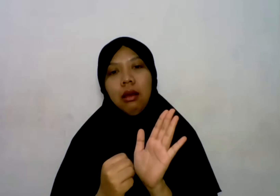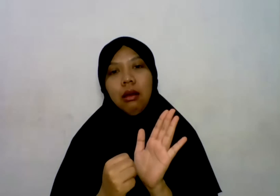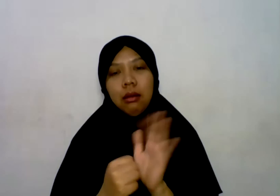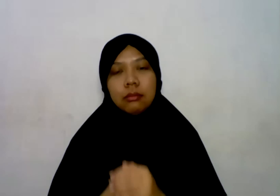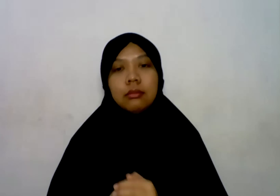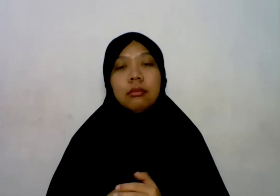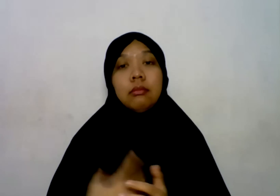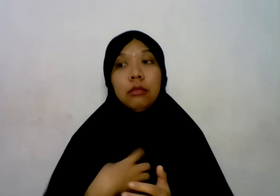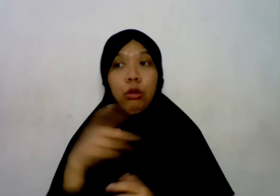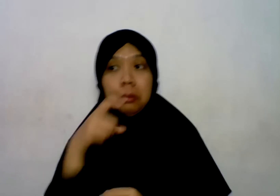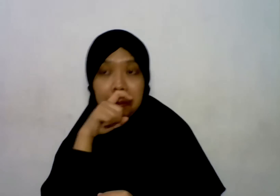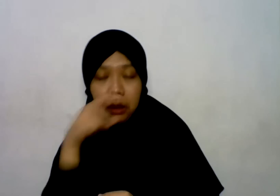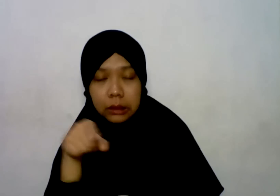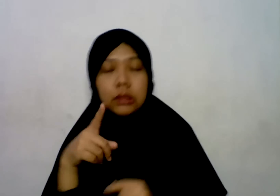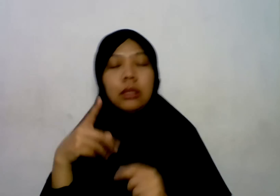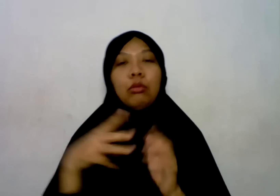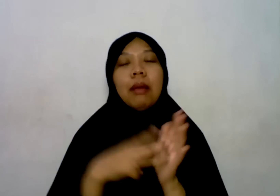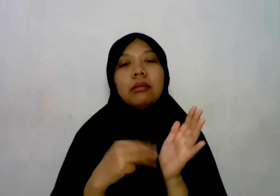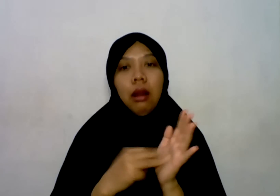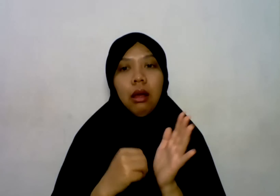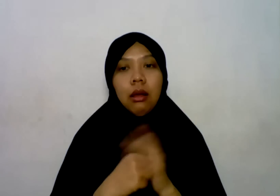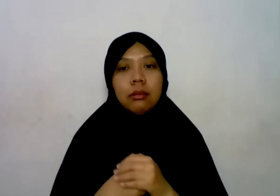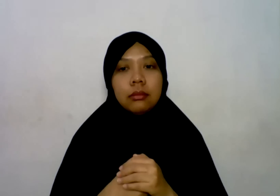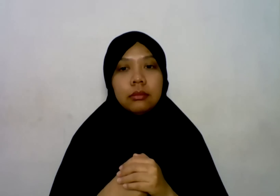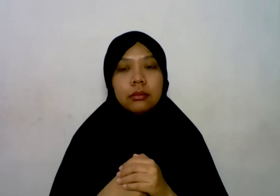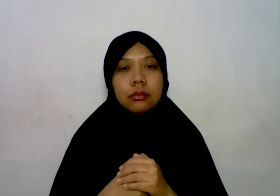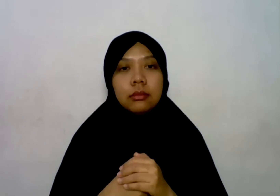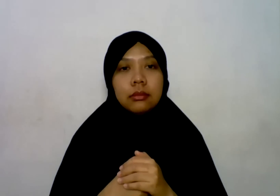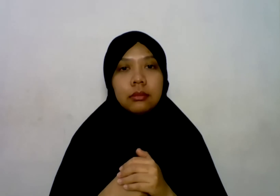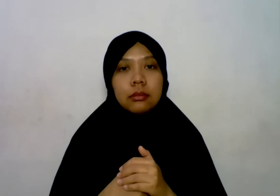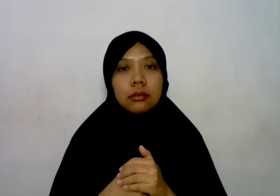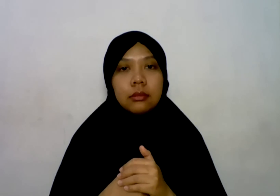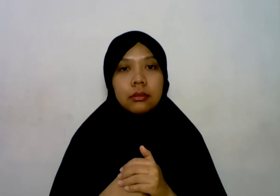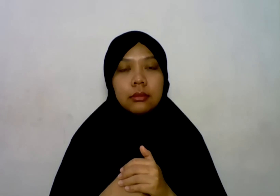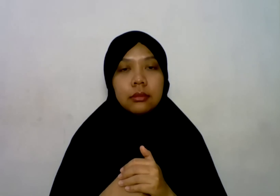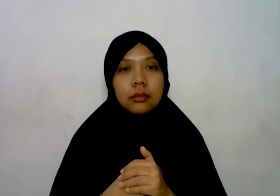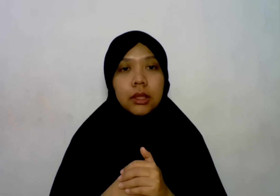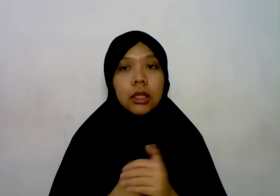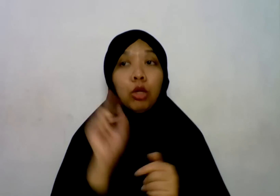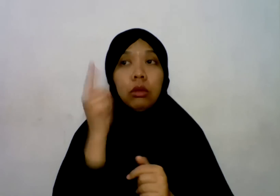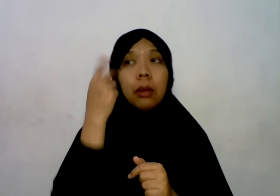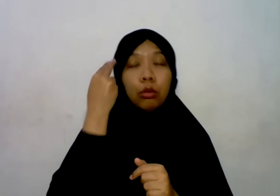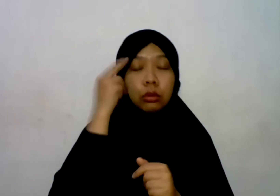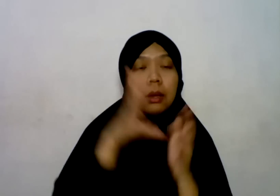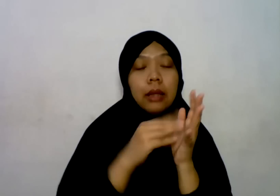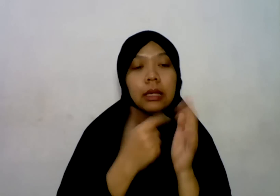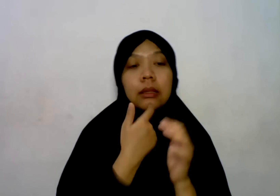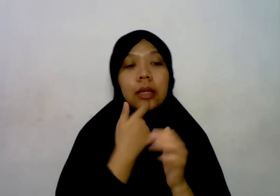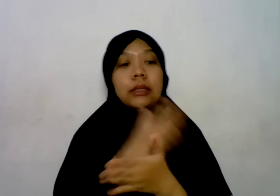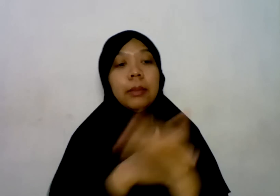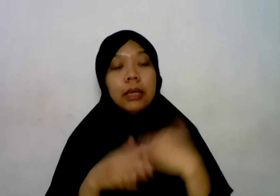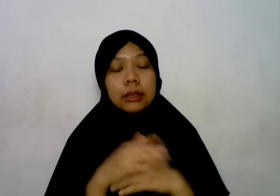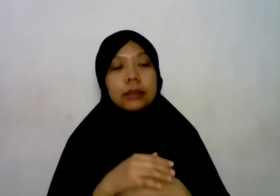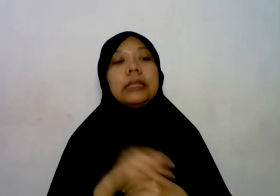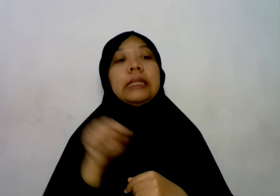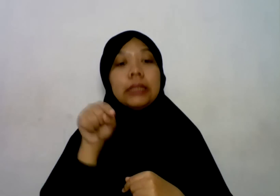this is one of the problems to develop a rich study such as disability studies. So this is one of the main obstacles